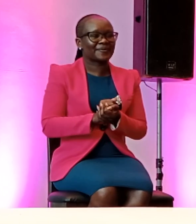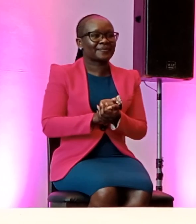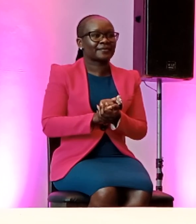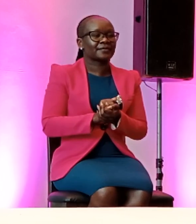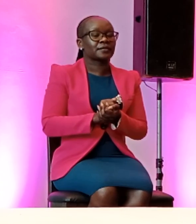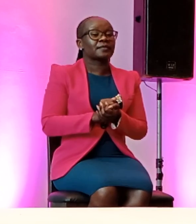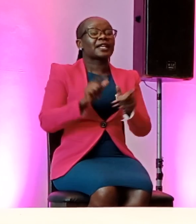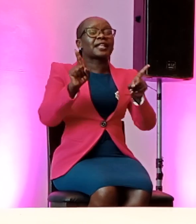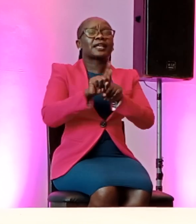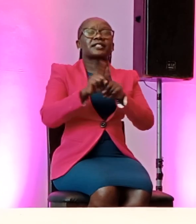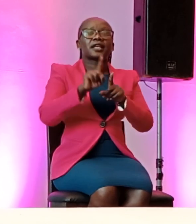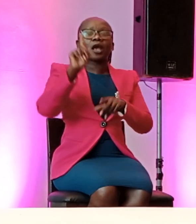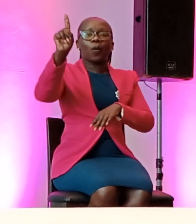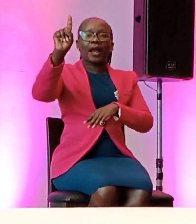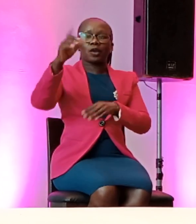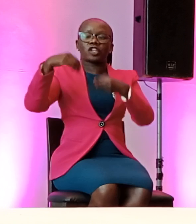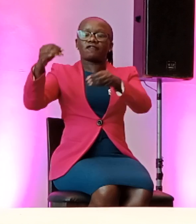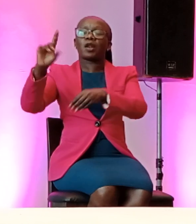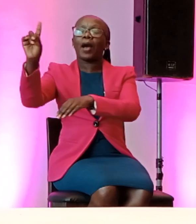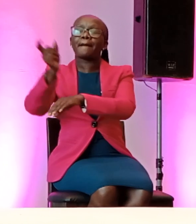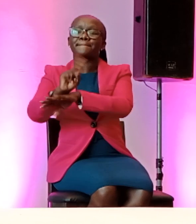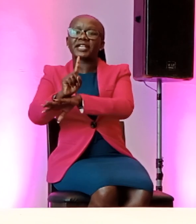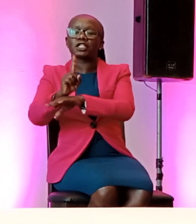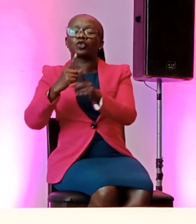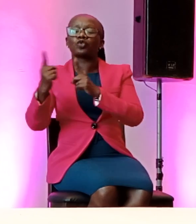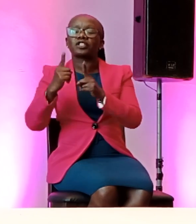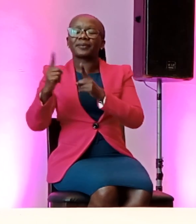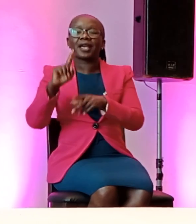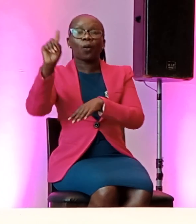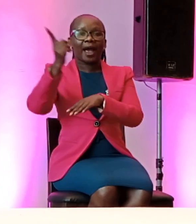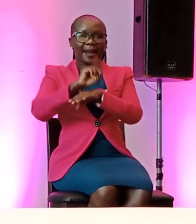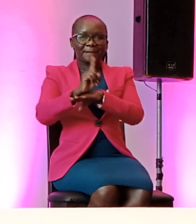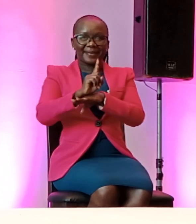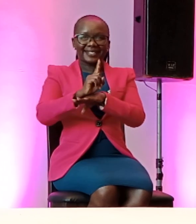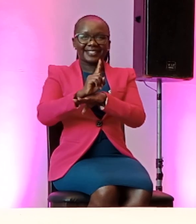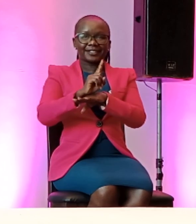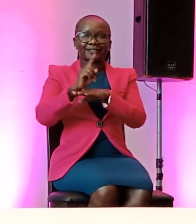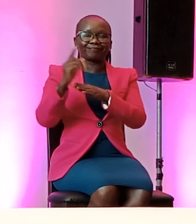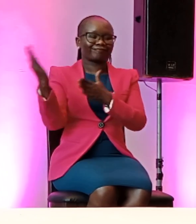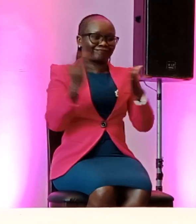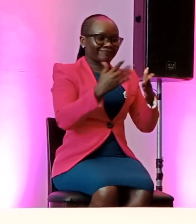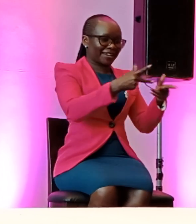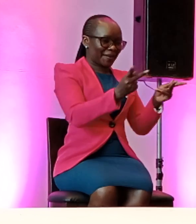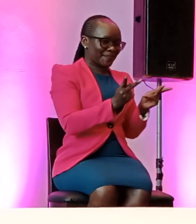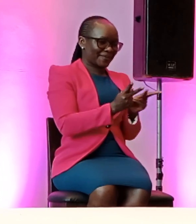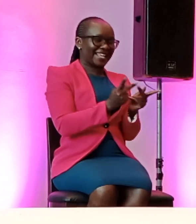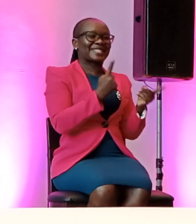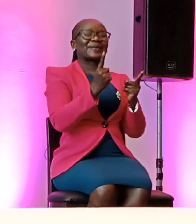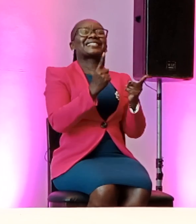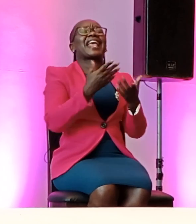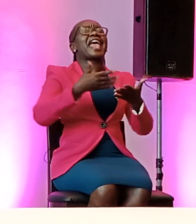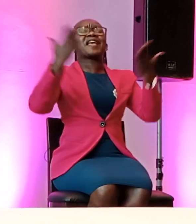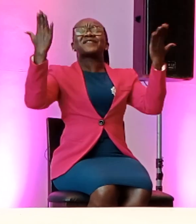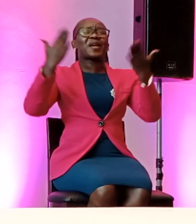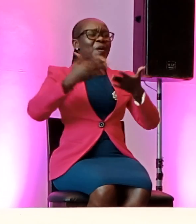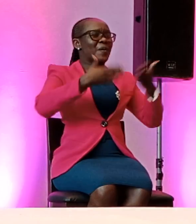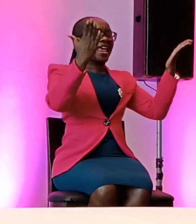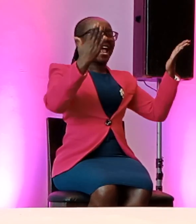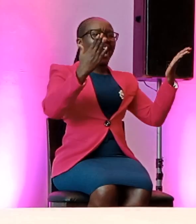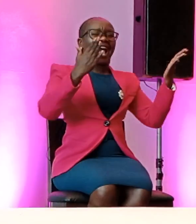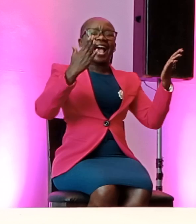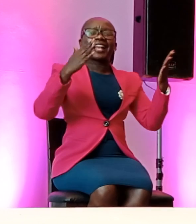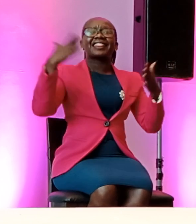So I was given 1 minute to speak, and that 1 minute took me places. Spoken everywhere, New